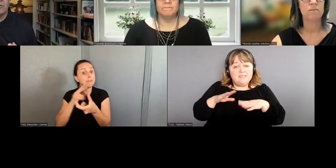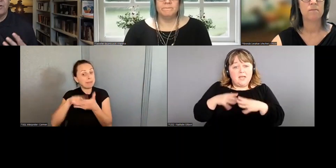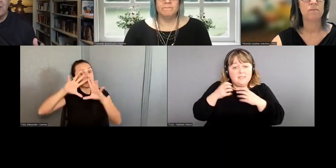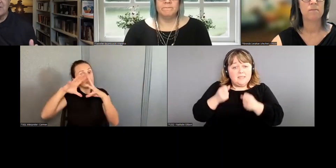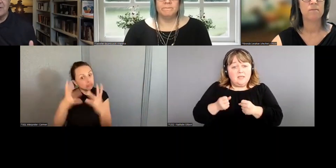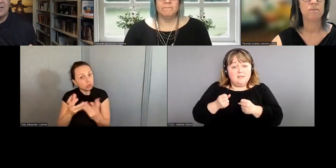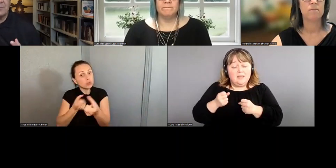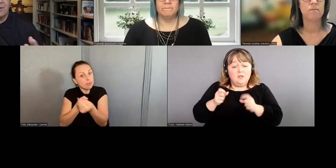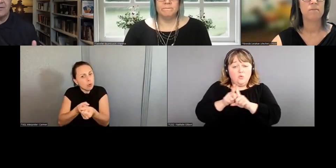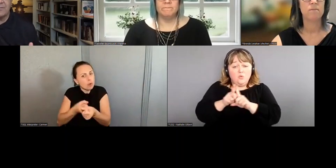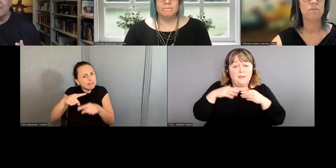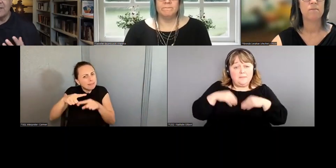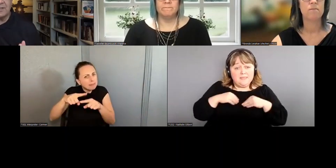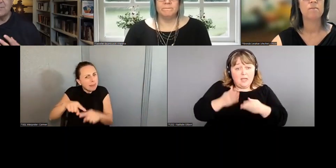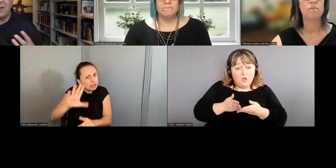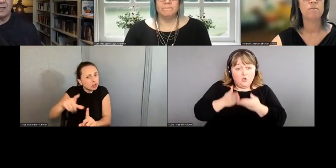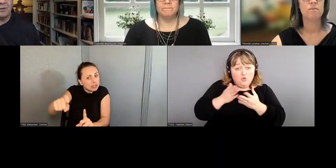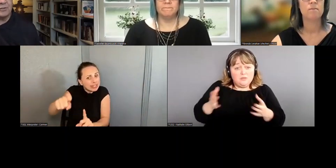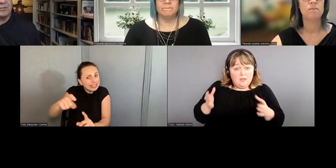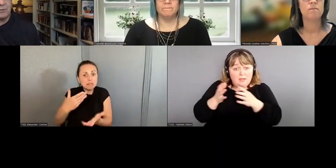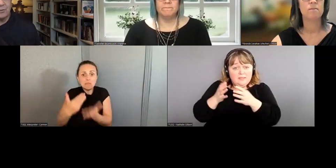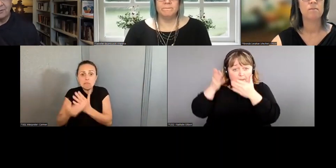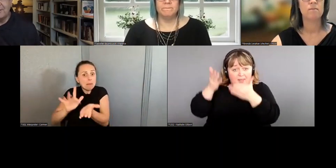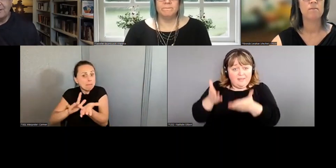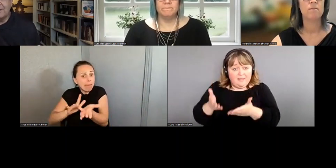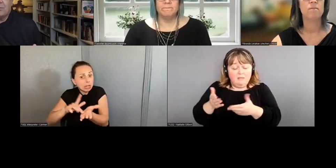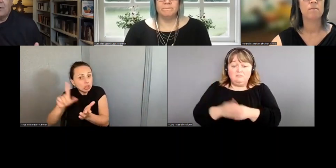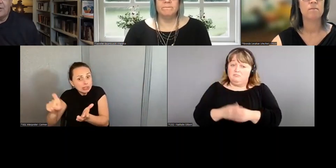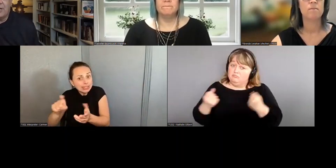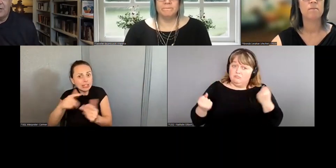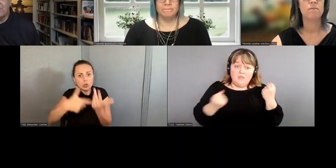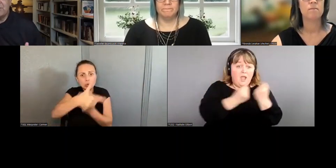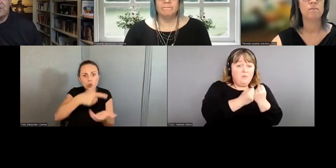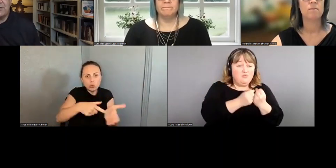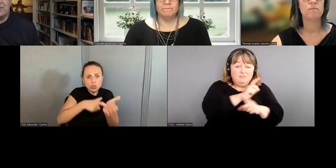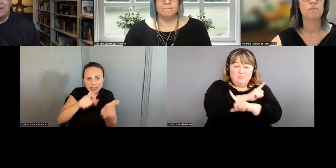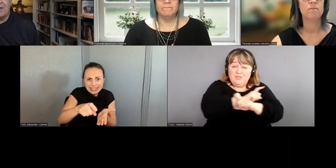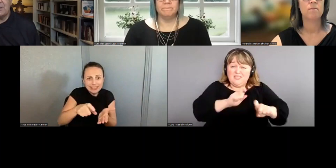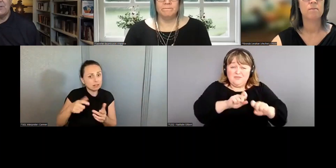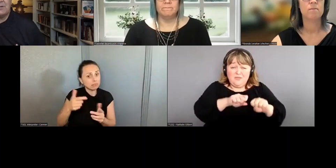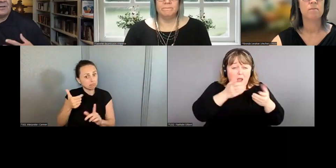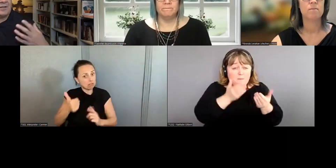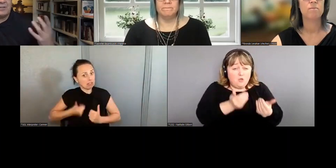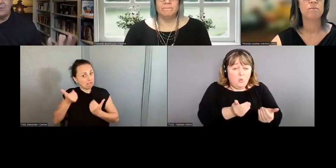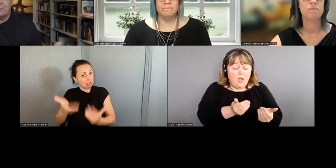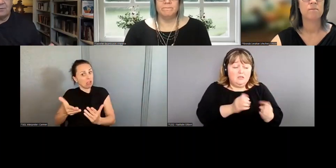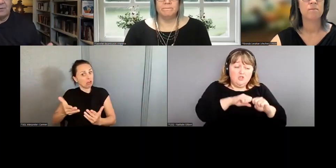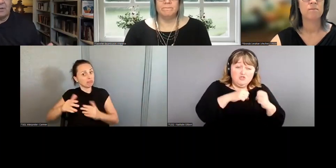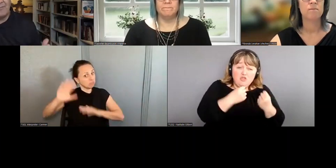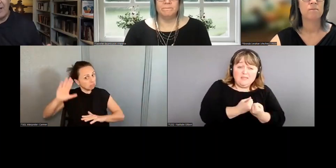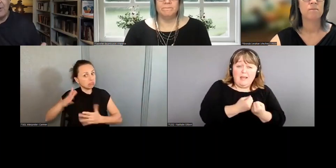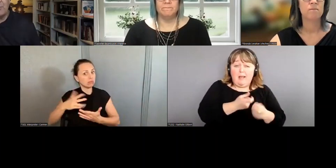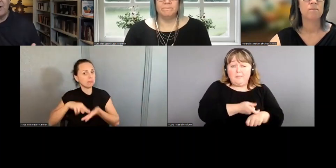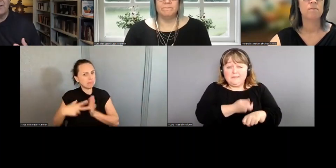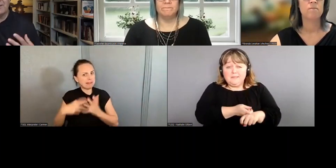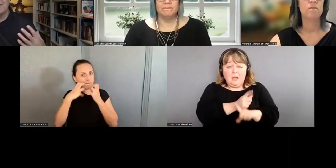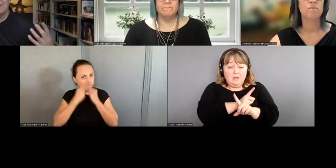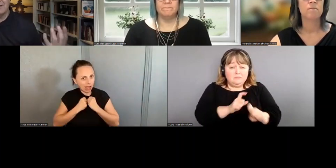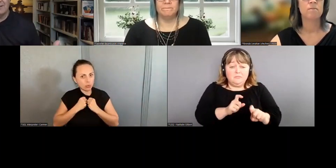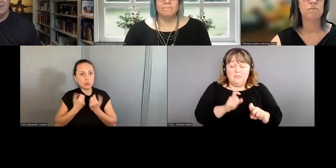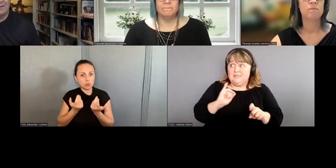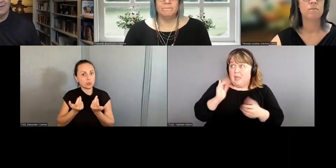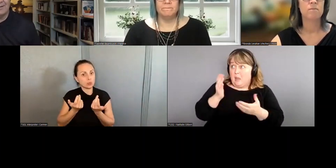on your needs, and doesn't matter if that need is medical or social. You have a need. You're a citizen, and you are valued by